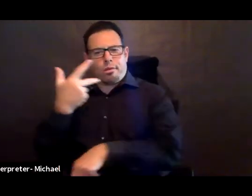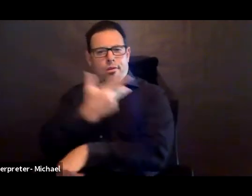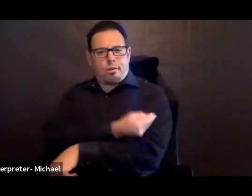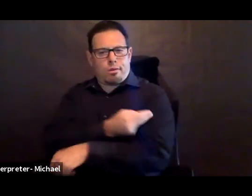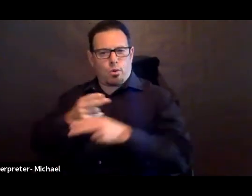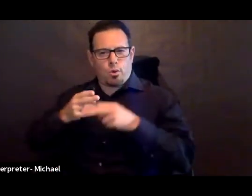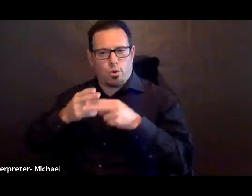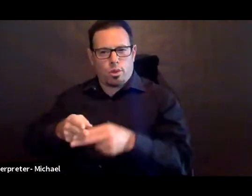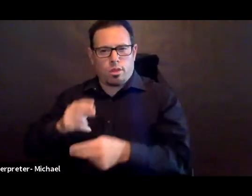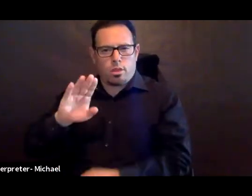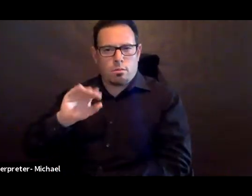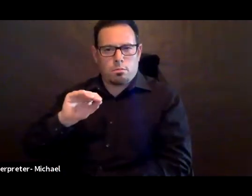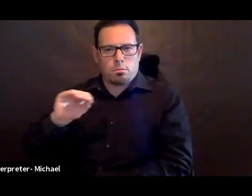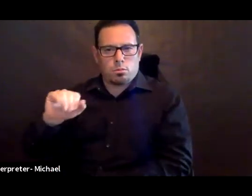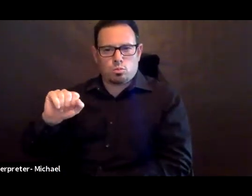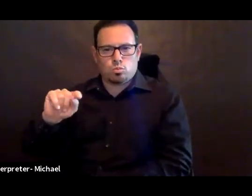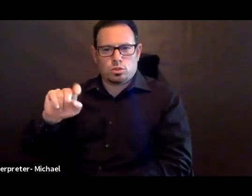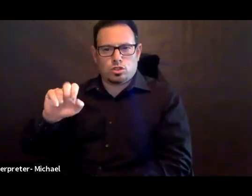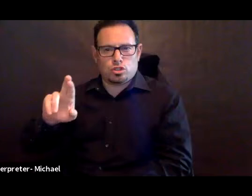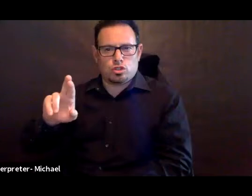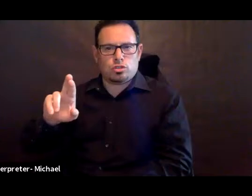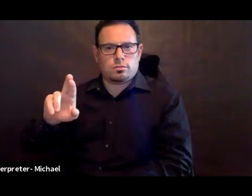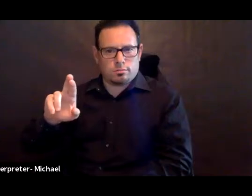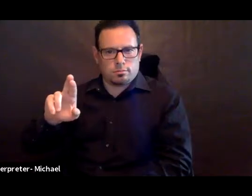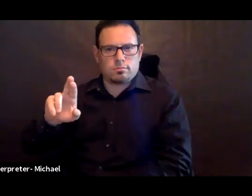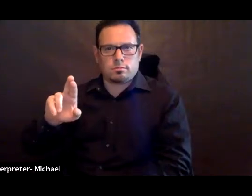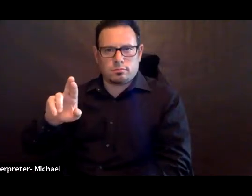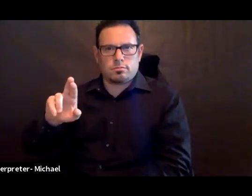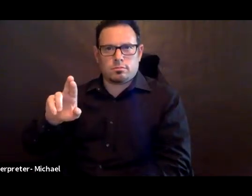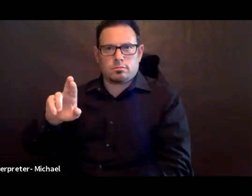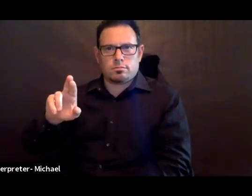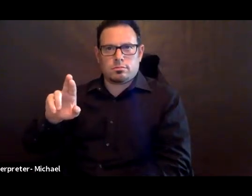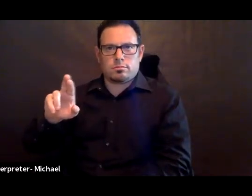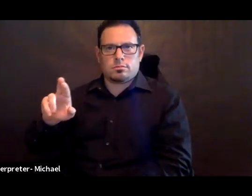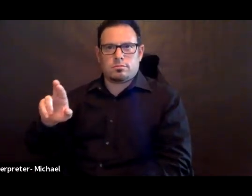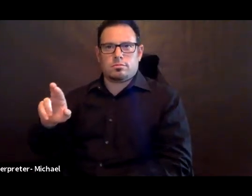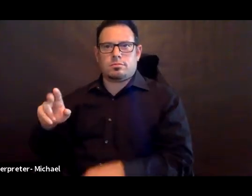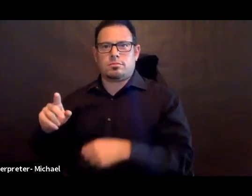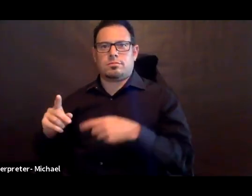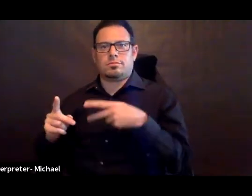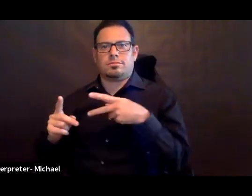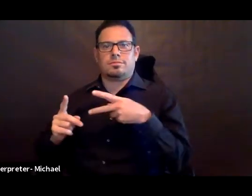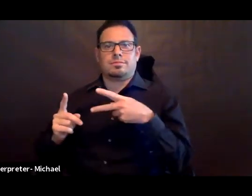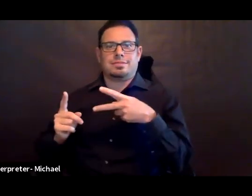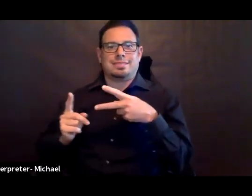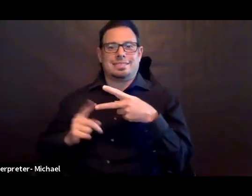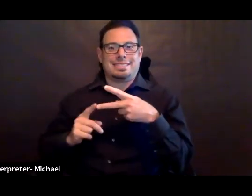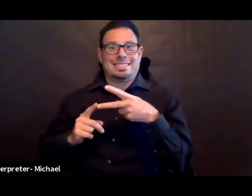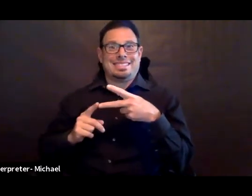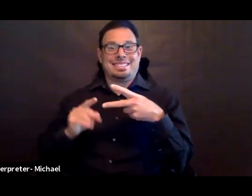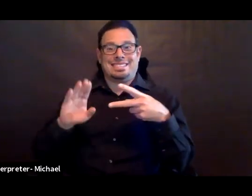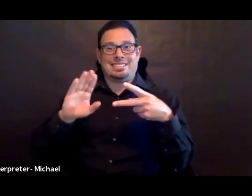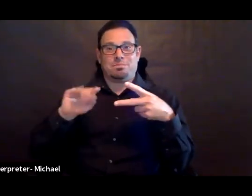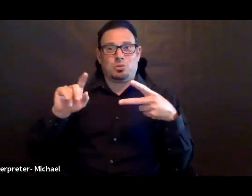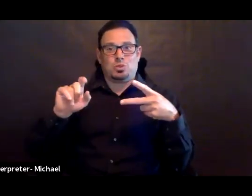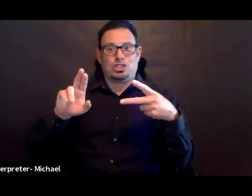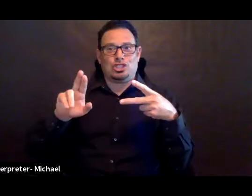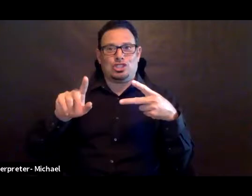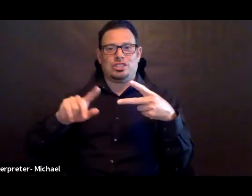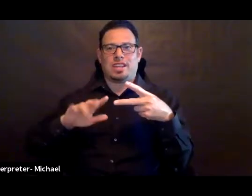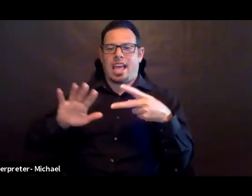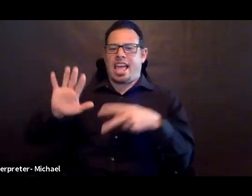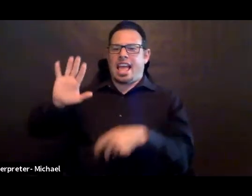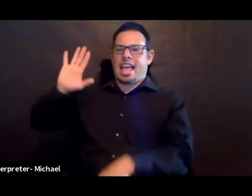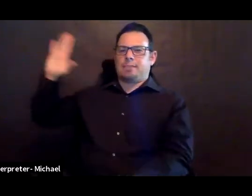and guidance from the CDC. The ACIP, or the Advisory Committee on Immunization Practices,